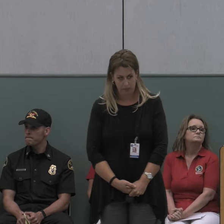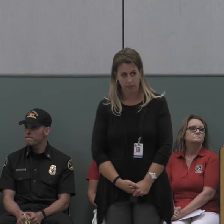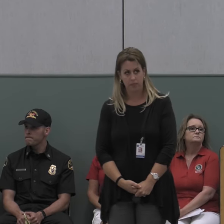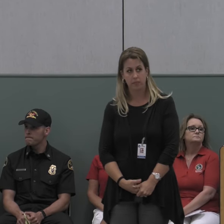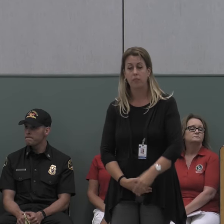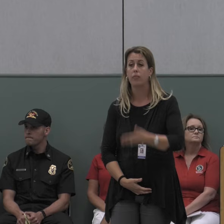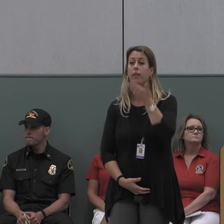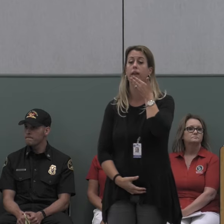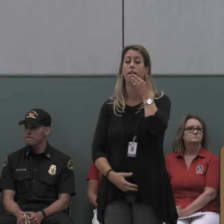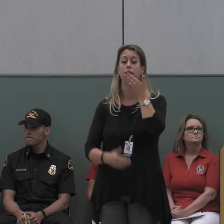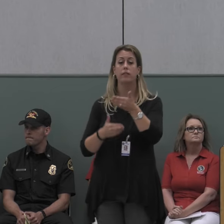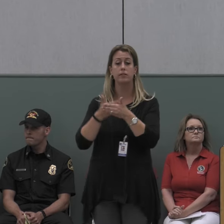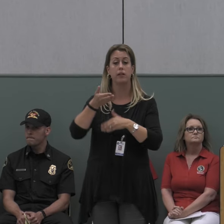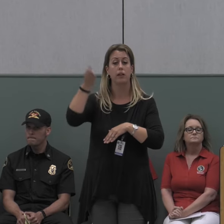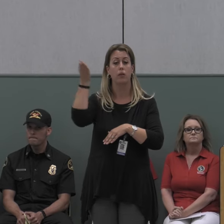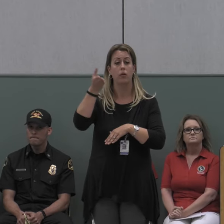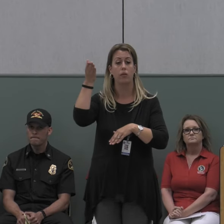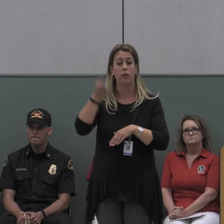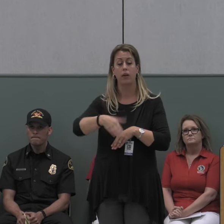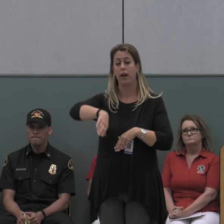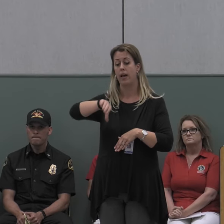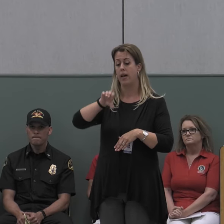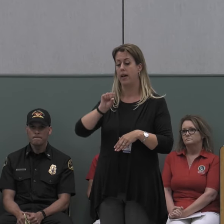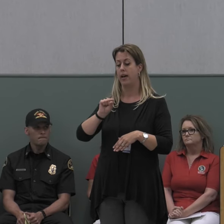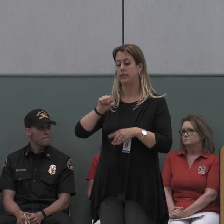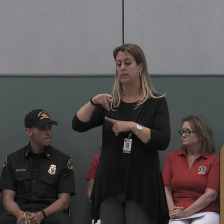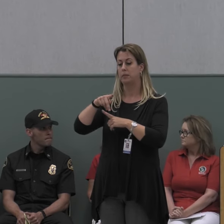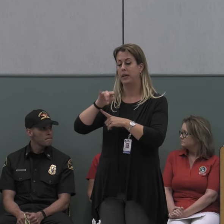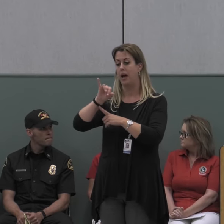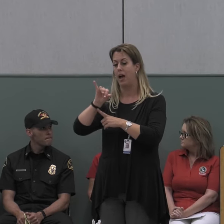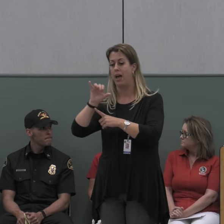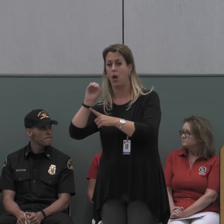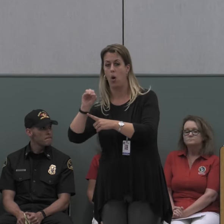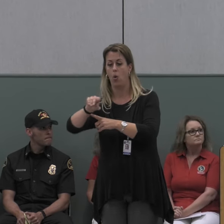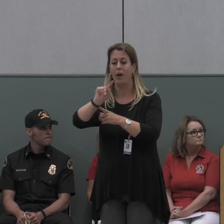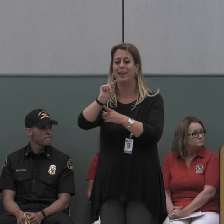Thank you. The next speaker will be Cal OES PIO Terry Mercado.